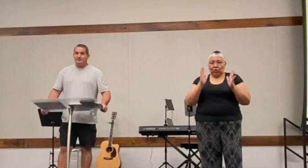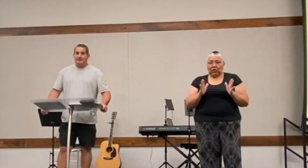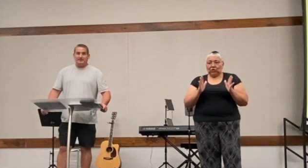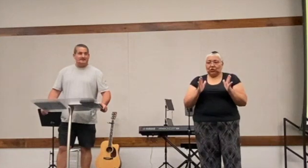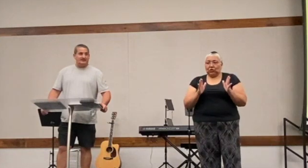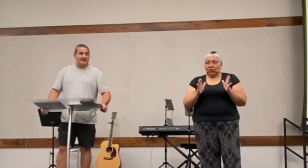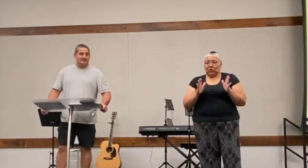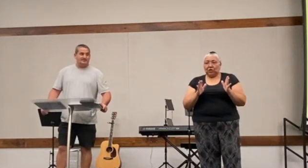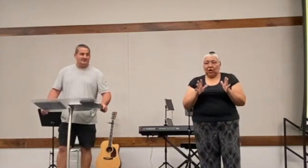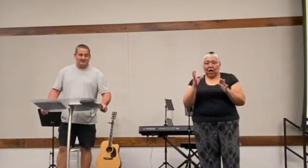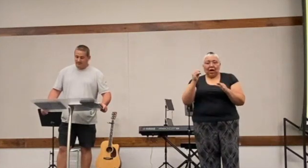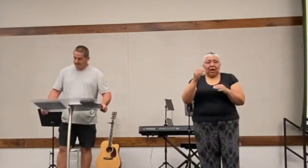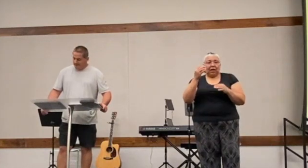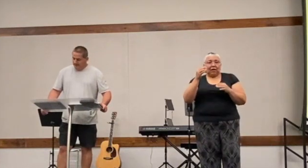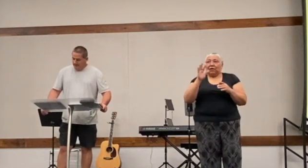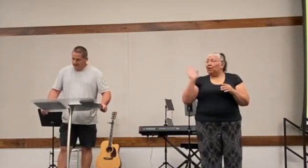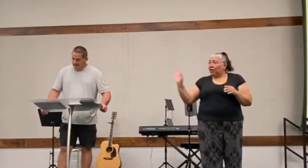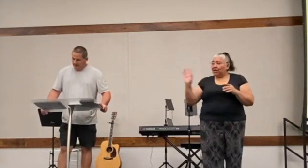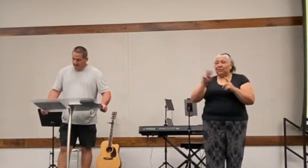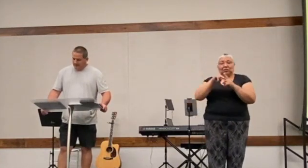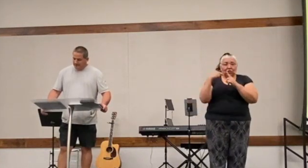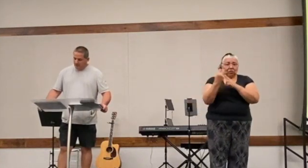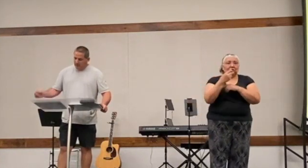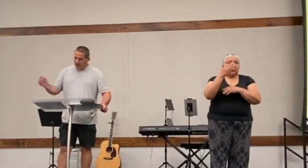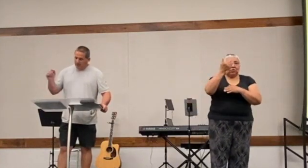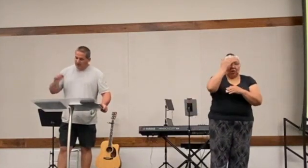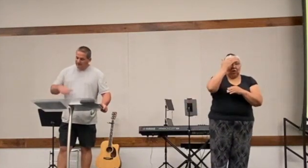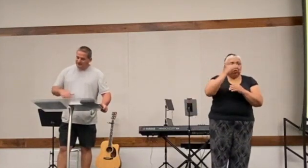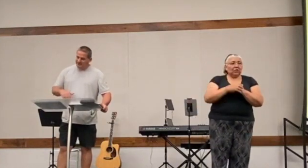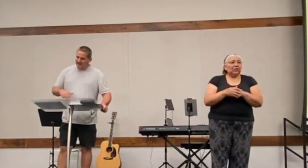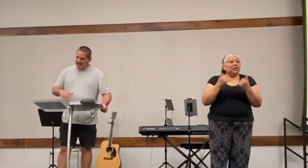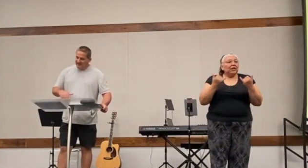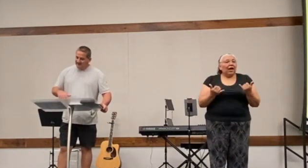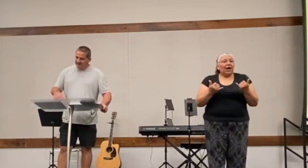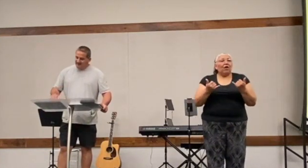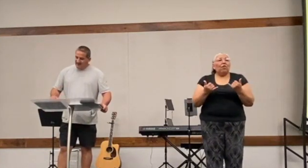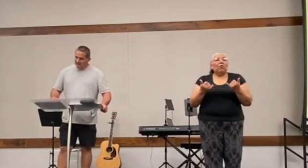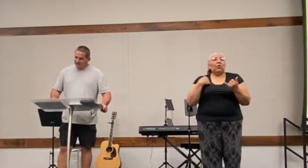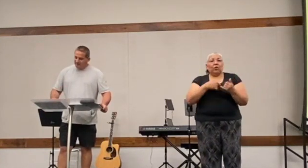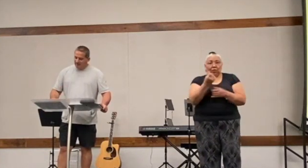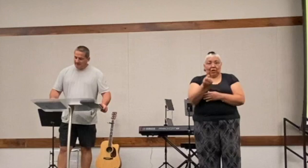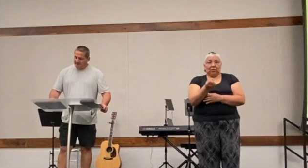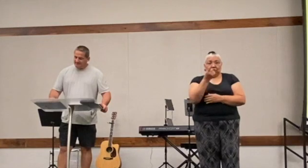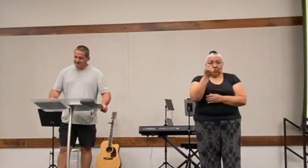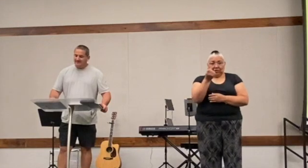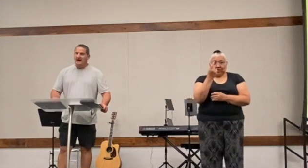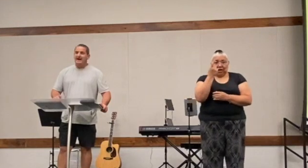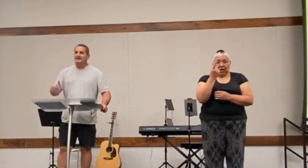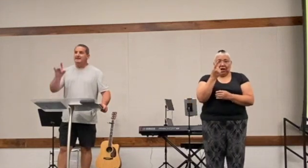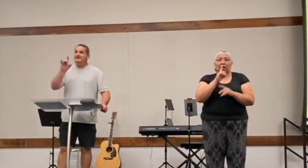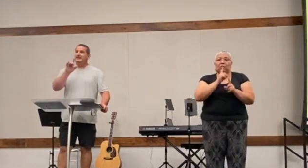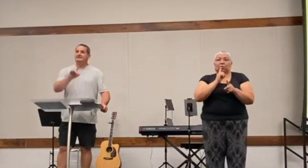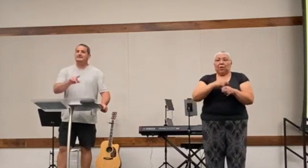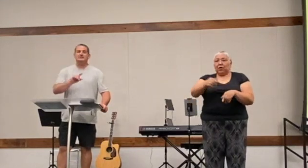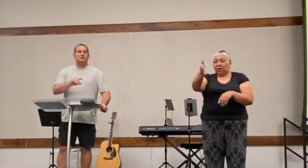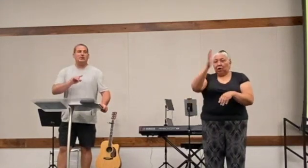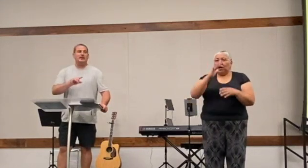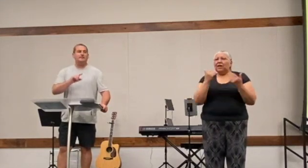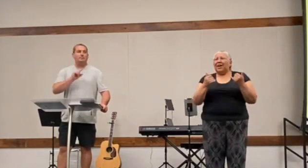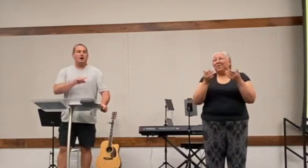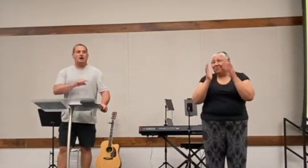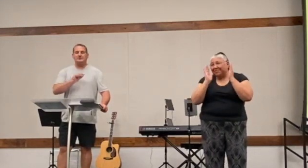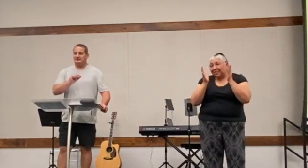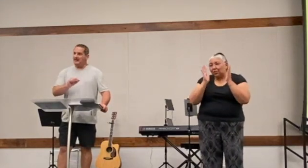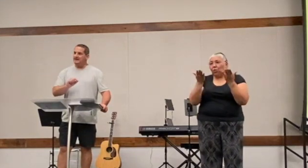his personality is pretty sweet. So we will understand and respond to God. Now listen to